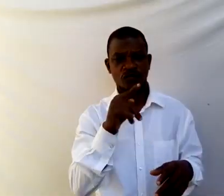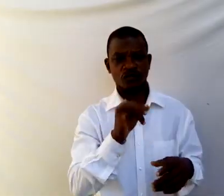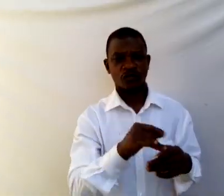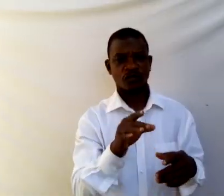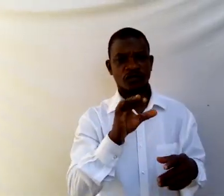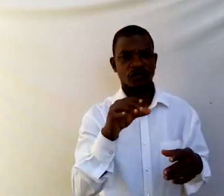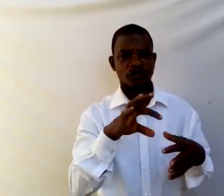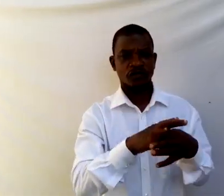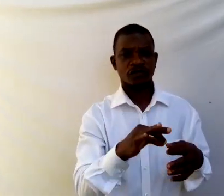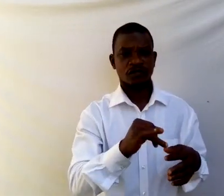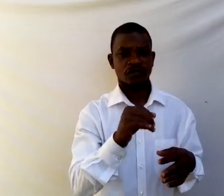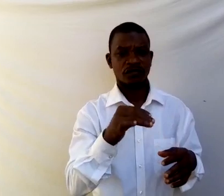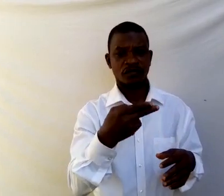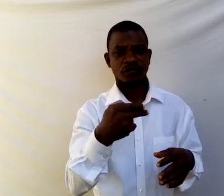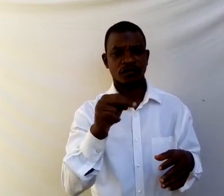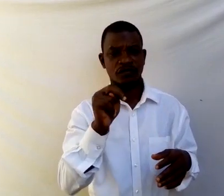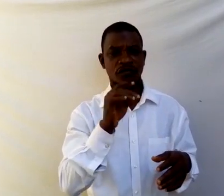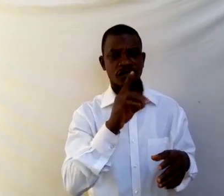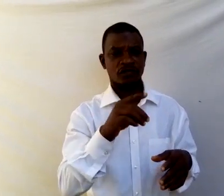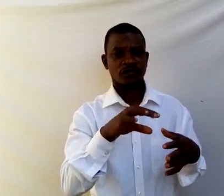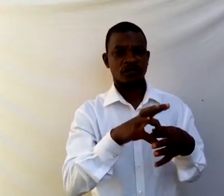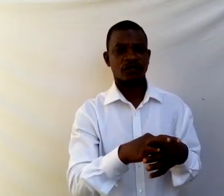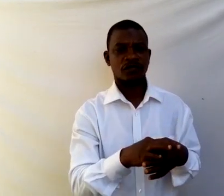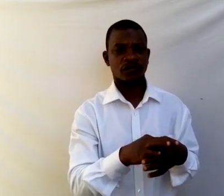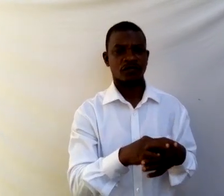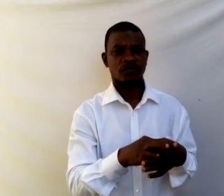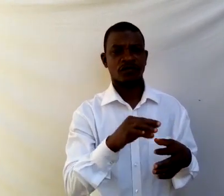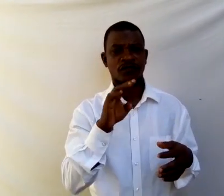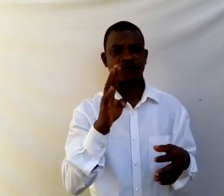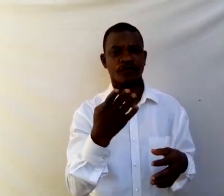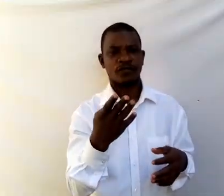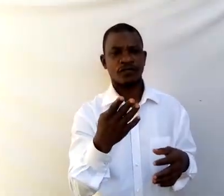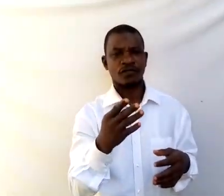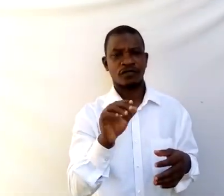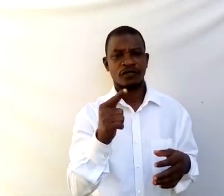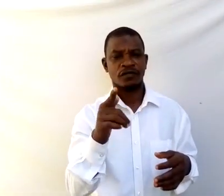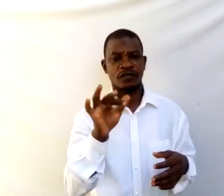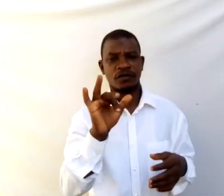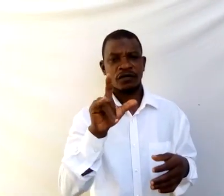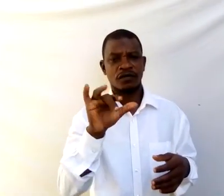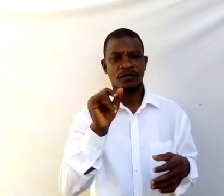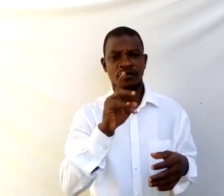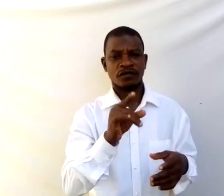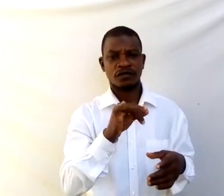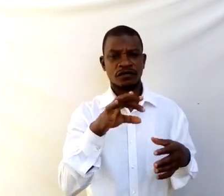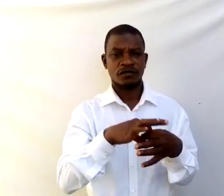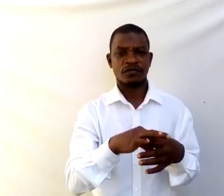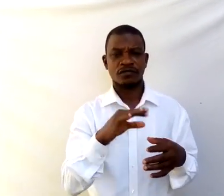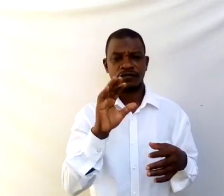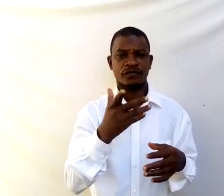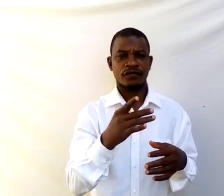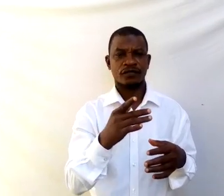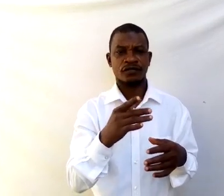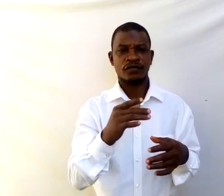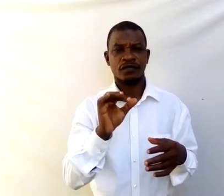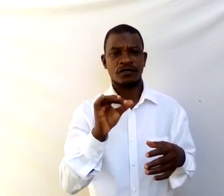3. Hinge joints. 4. Gliding joints. 5.